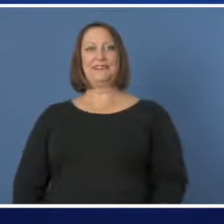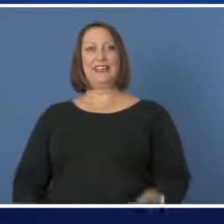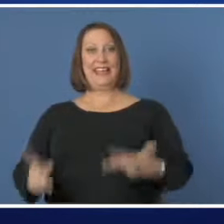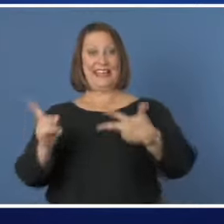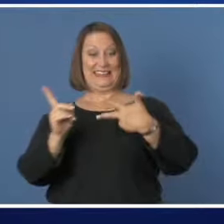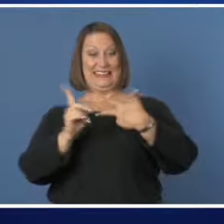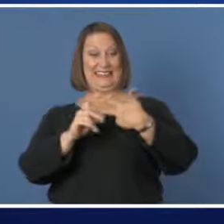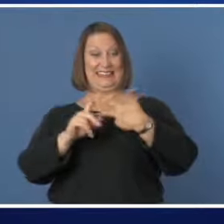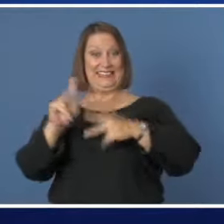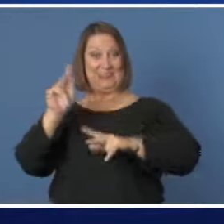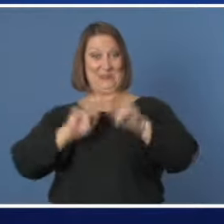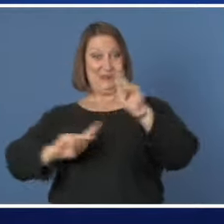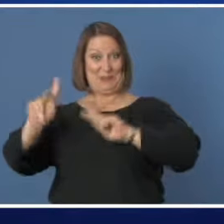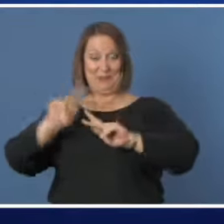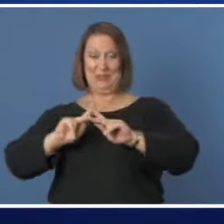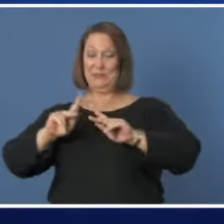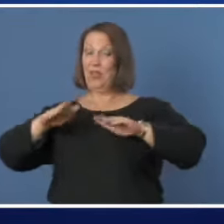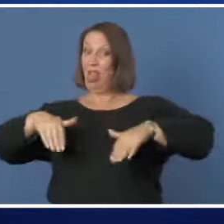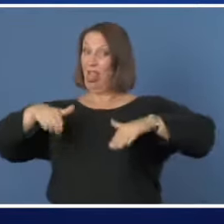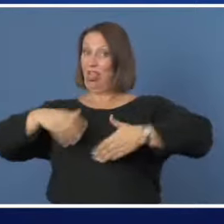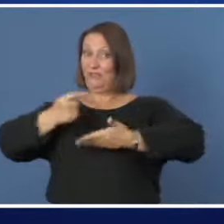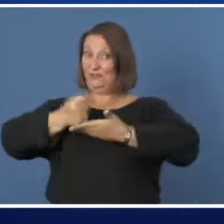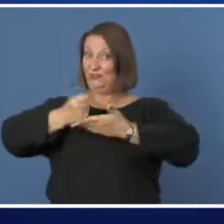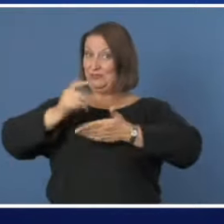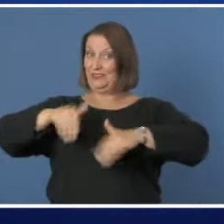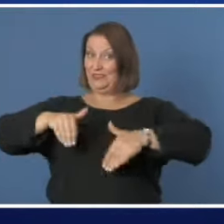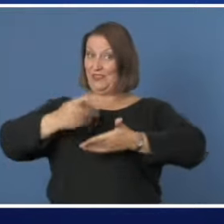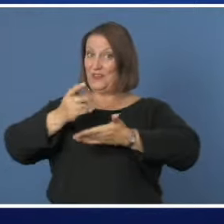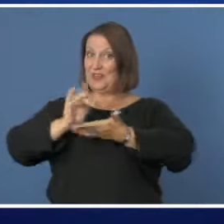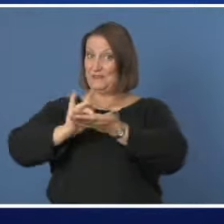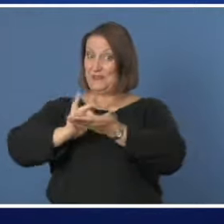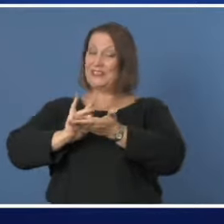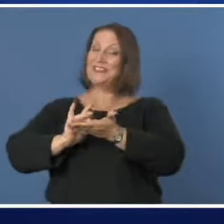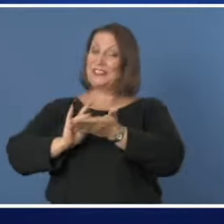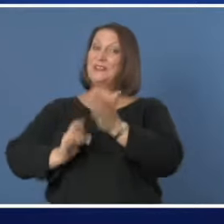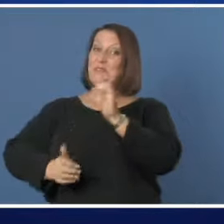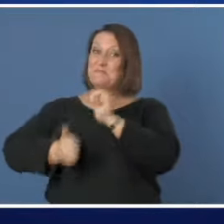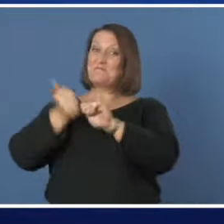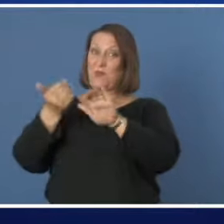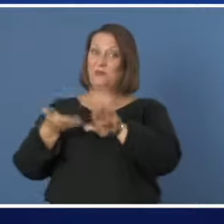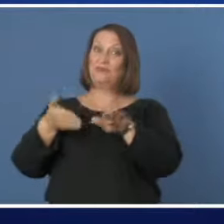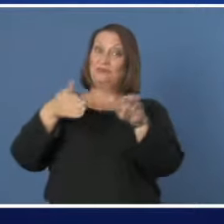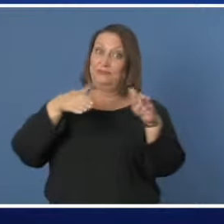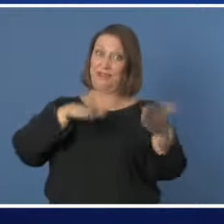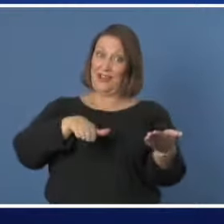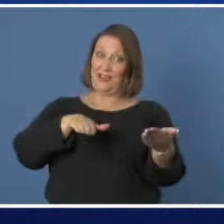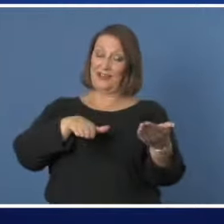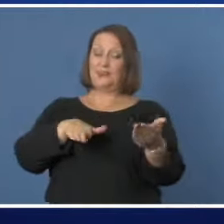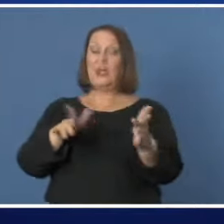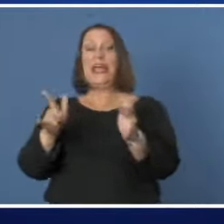Almost all persons with pneumonic plague die if not treated.